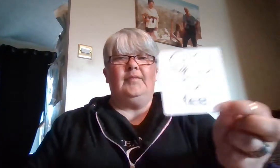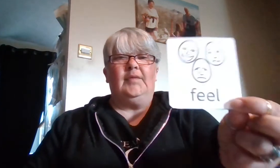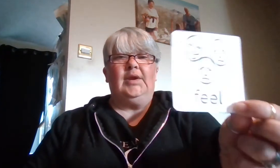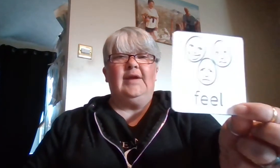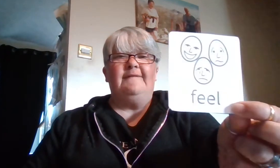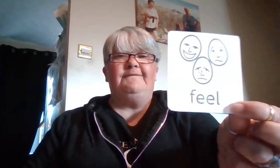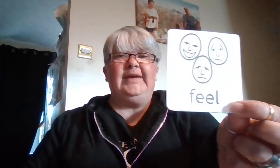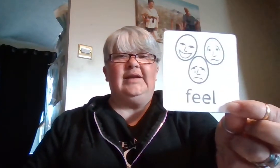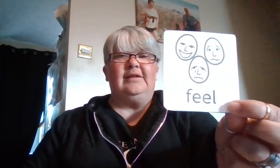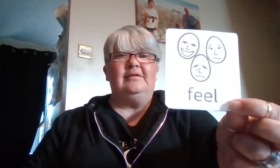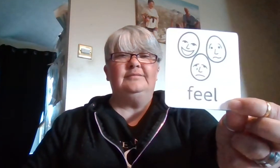Feel.